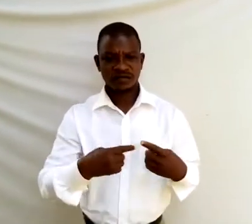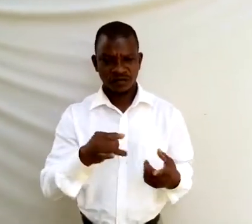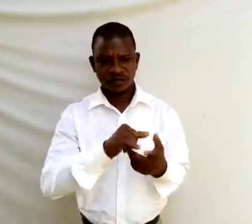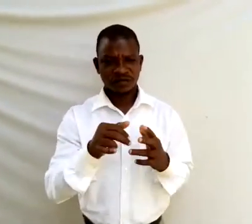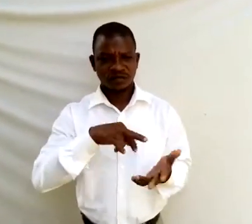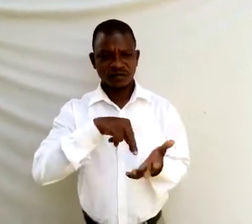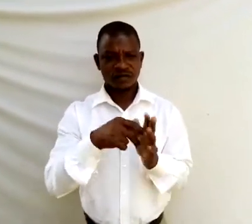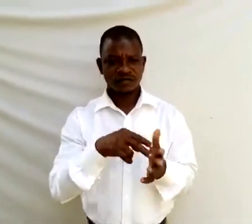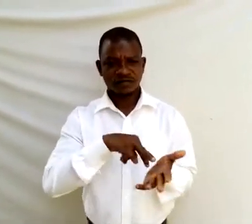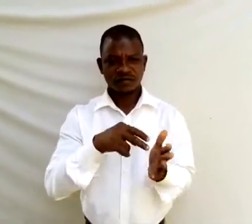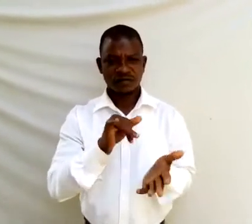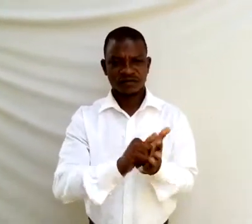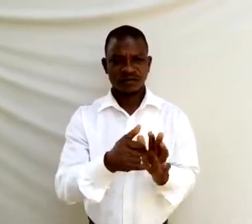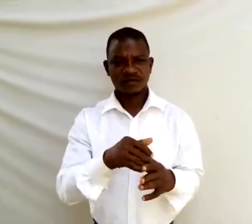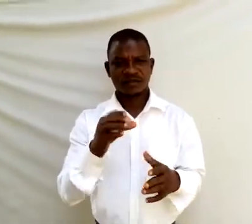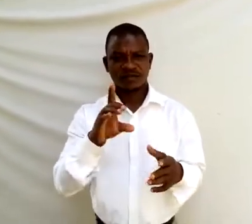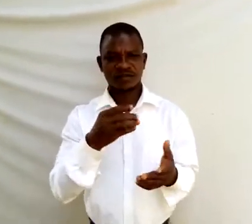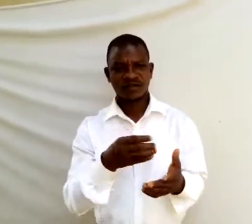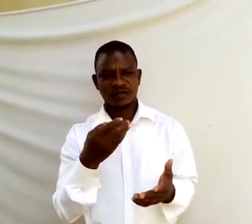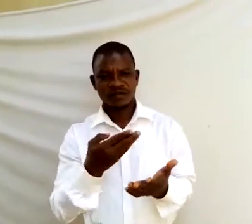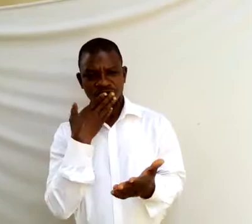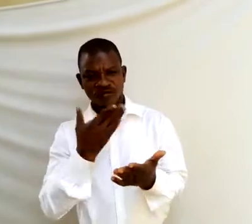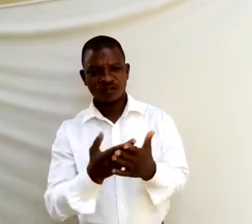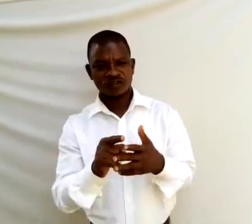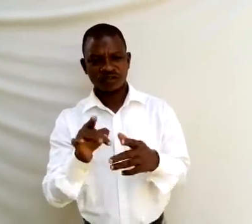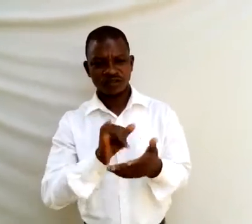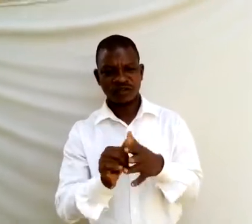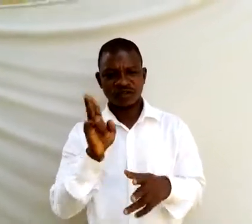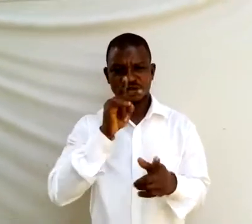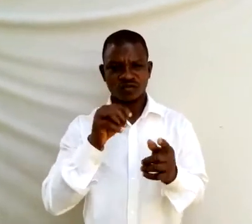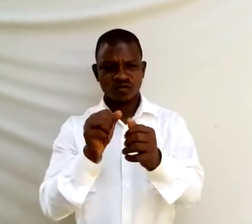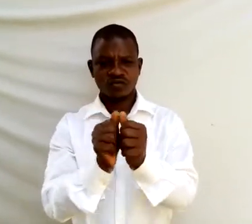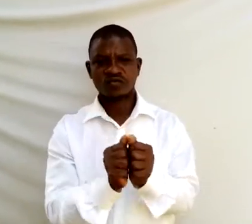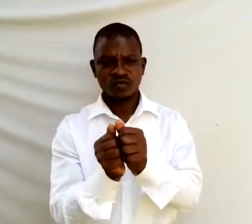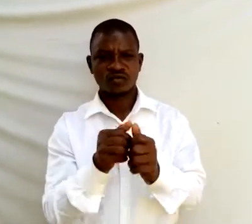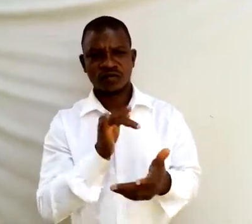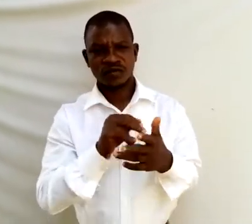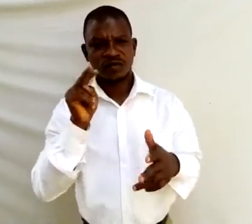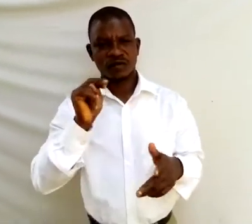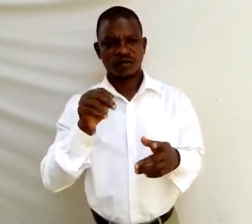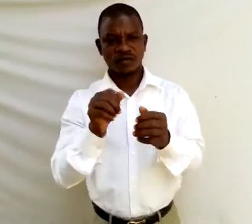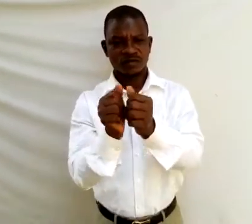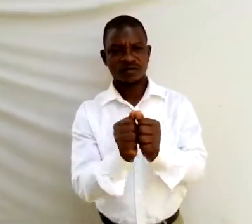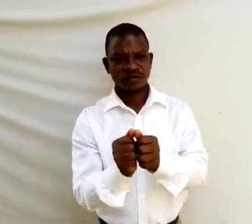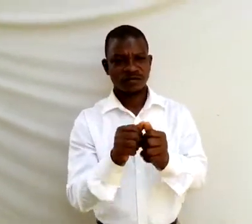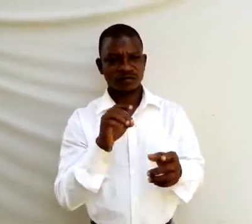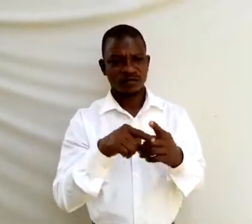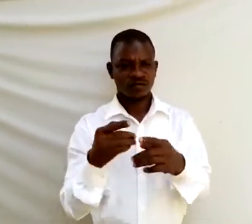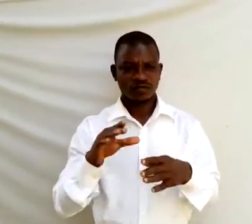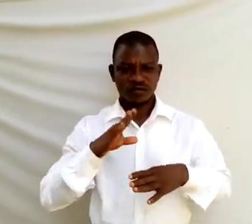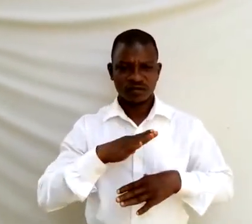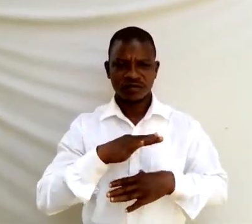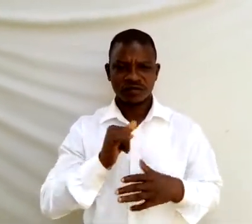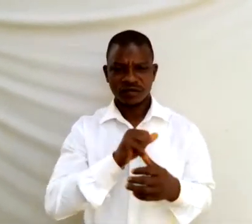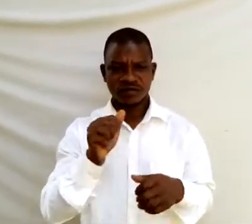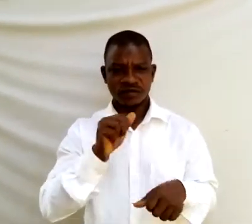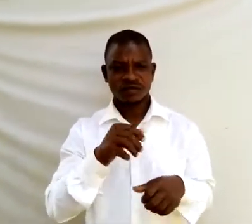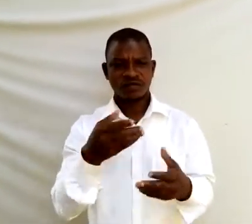to commodities which are used together or needed together to satisfy a want.